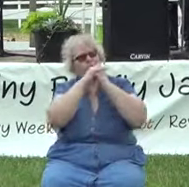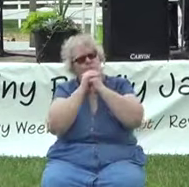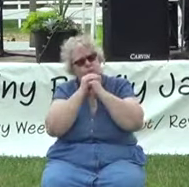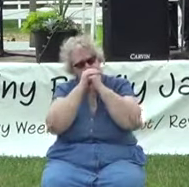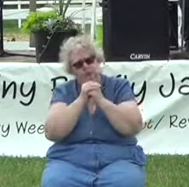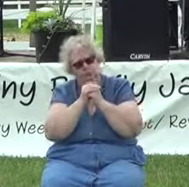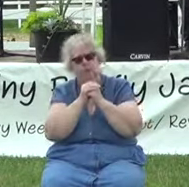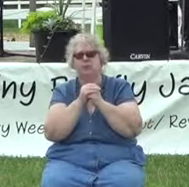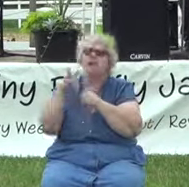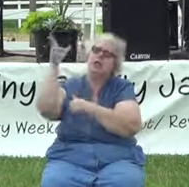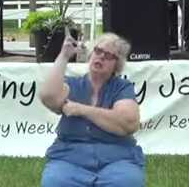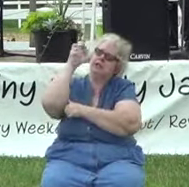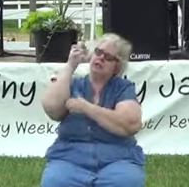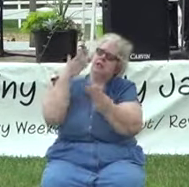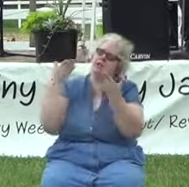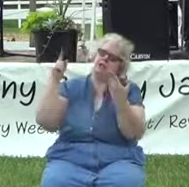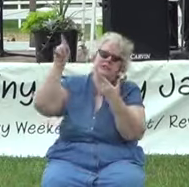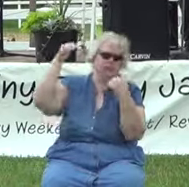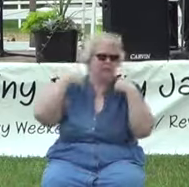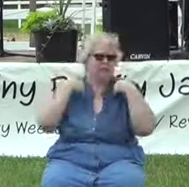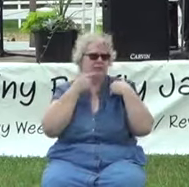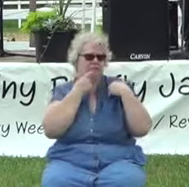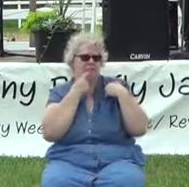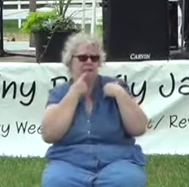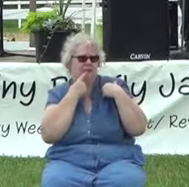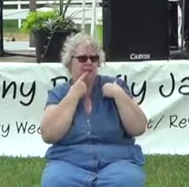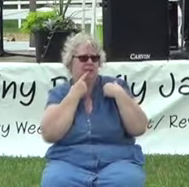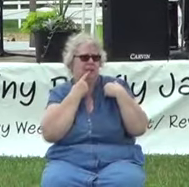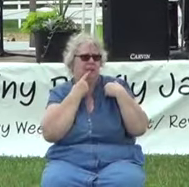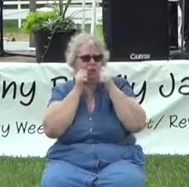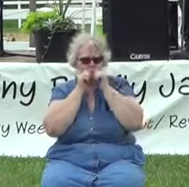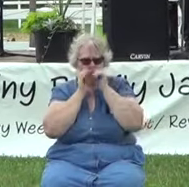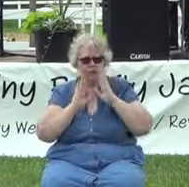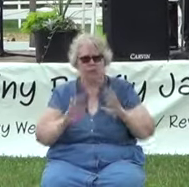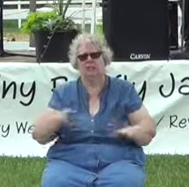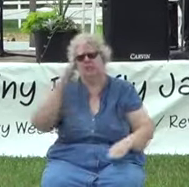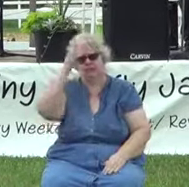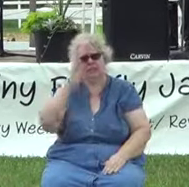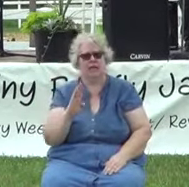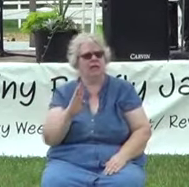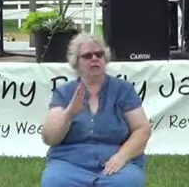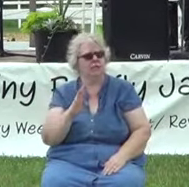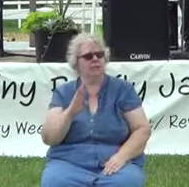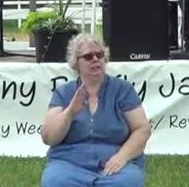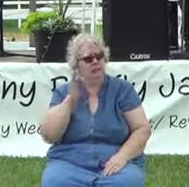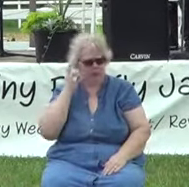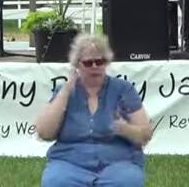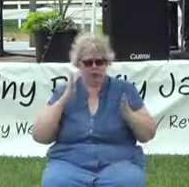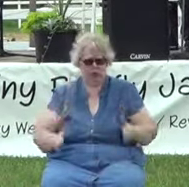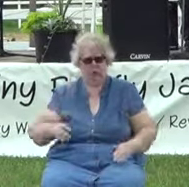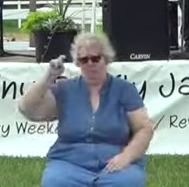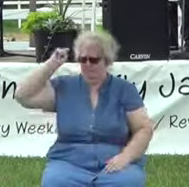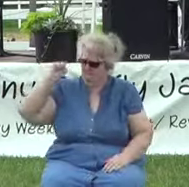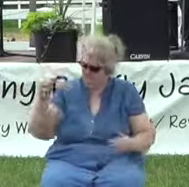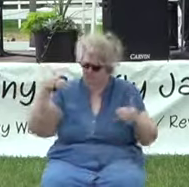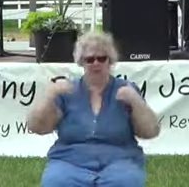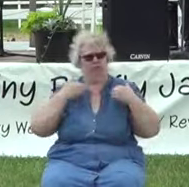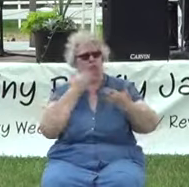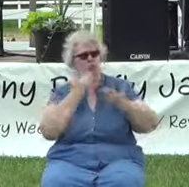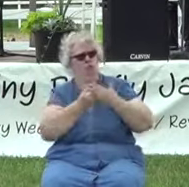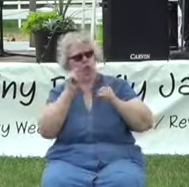hear what he has to say. And bless God, that preacher better have a good word for me or else. And then we